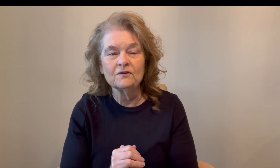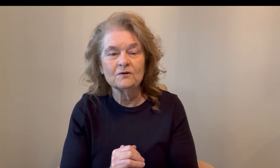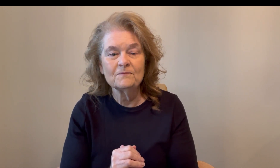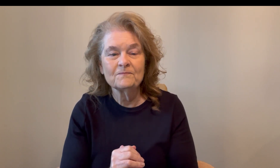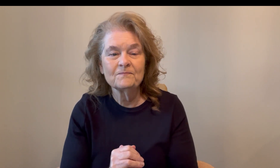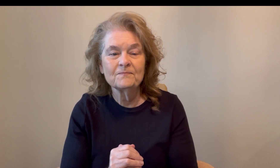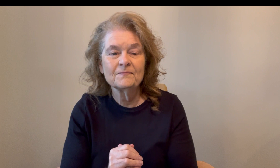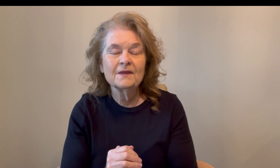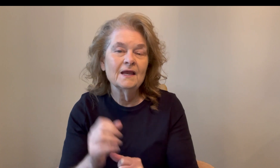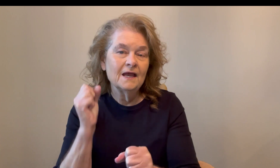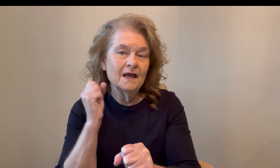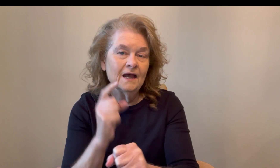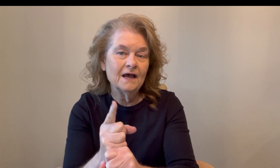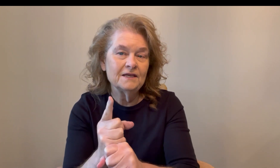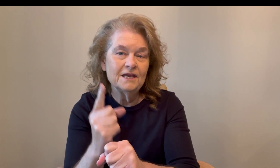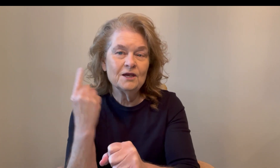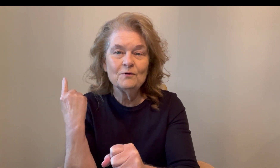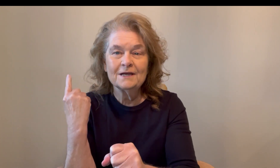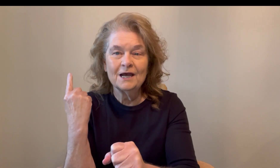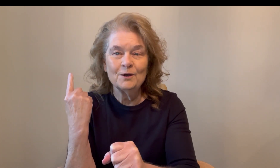beautiful. A year ago.